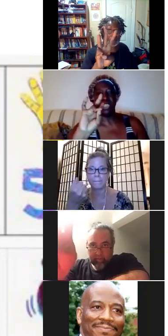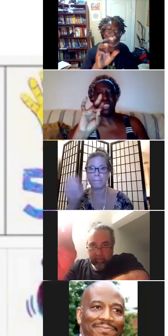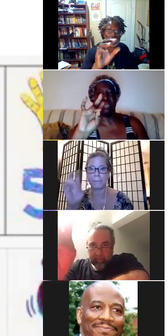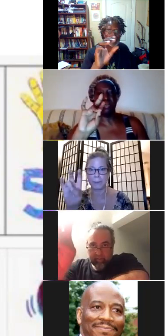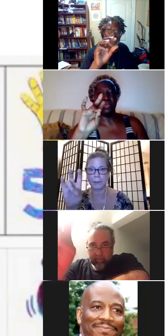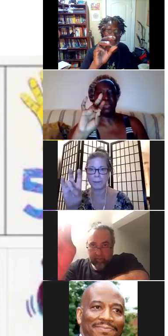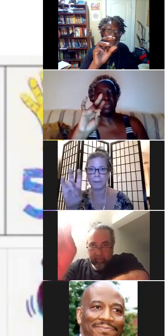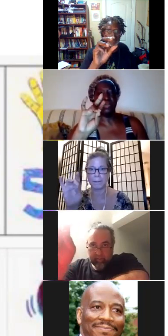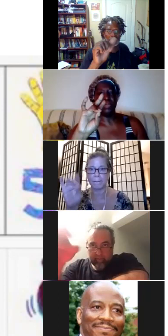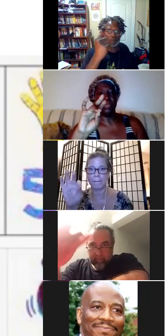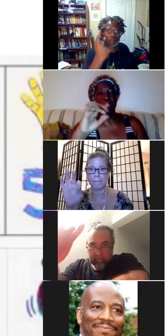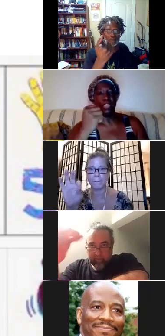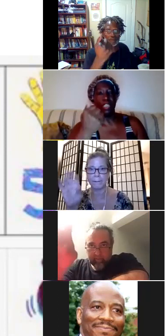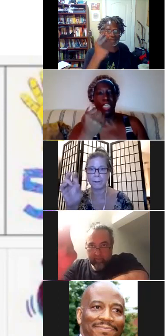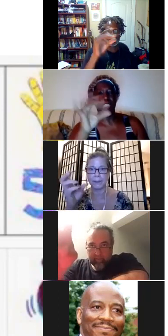17,